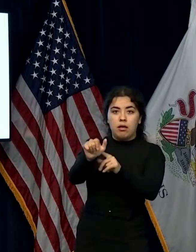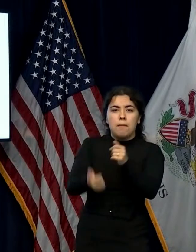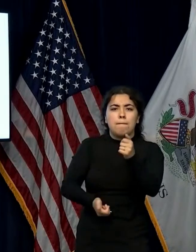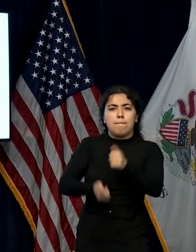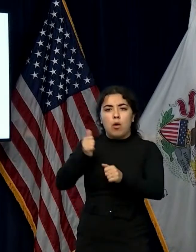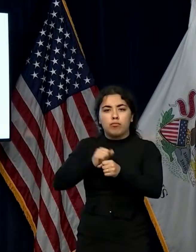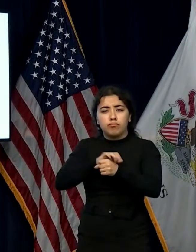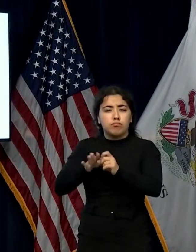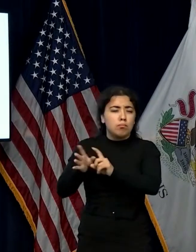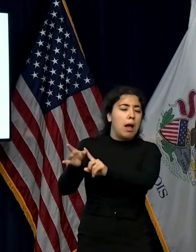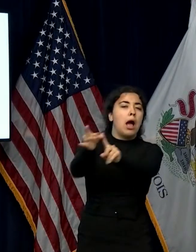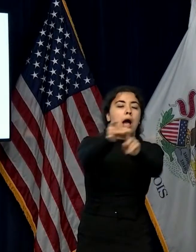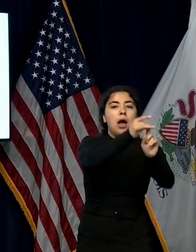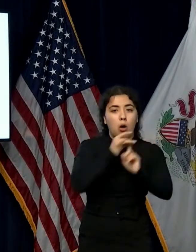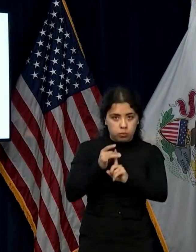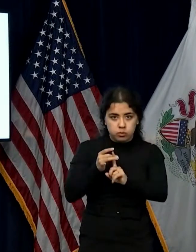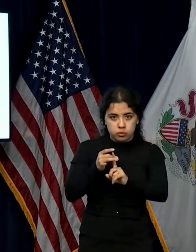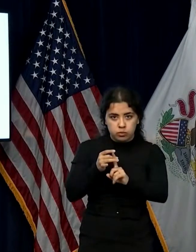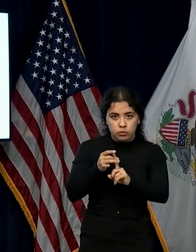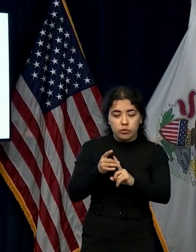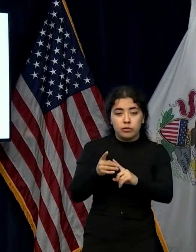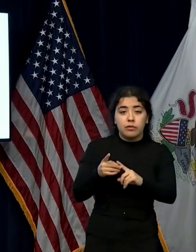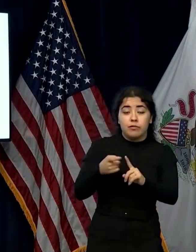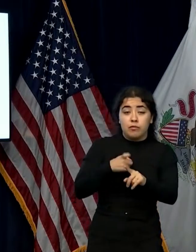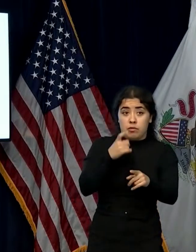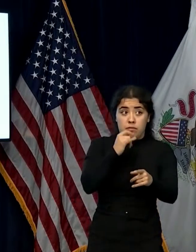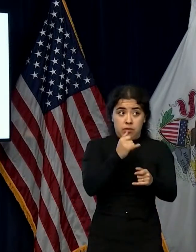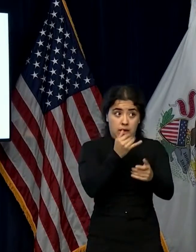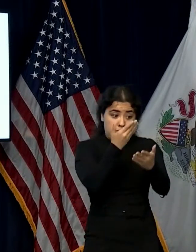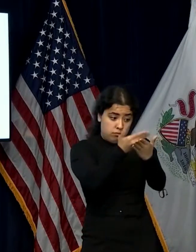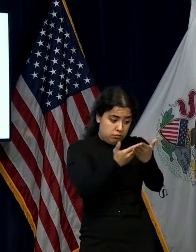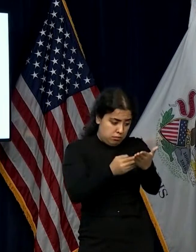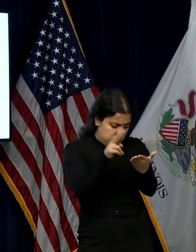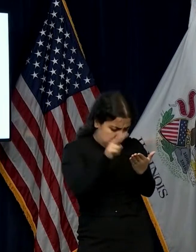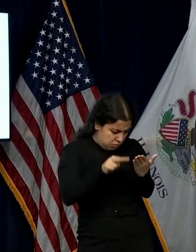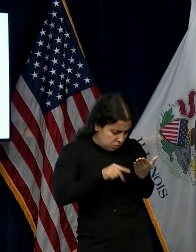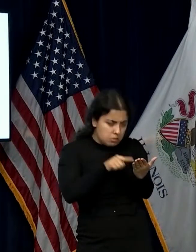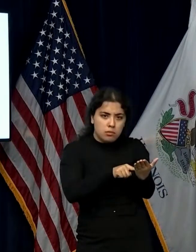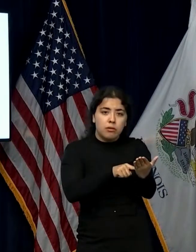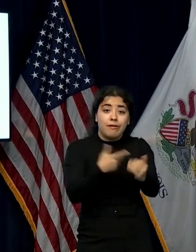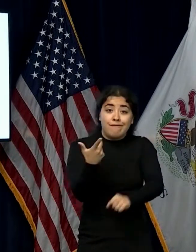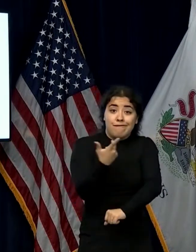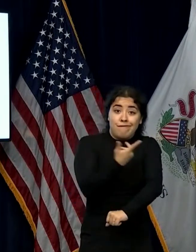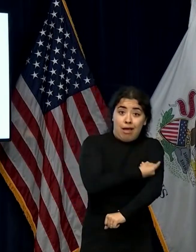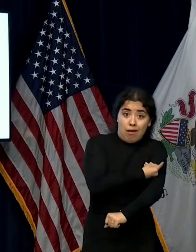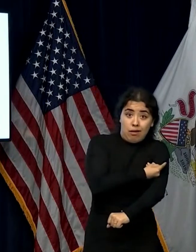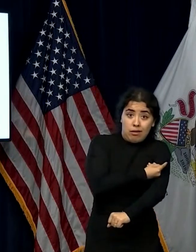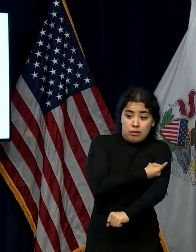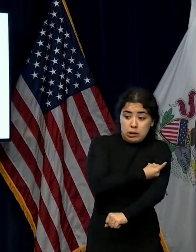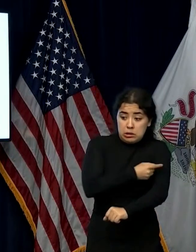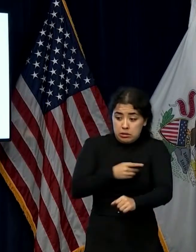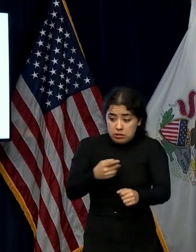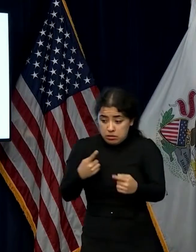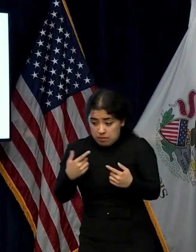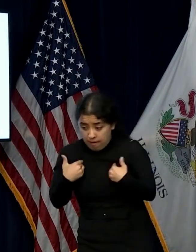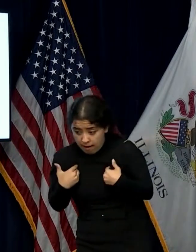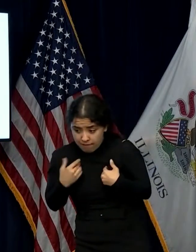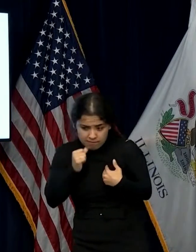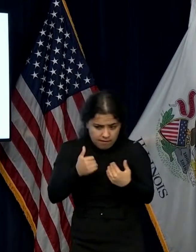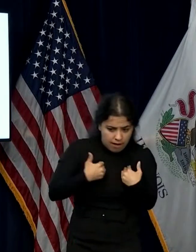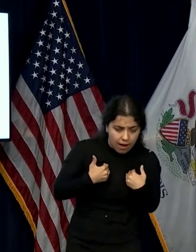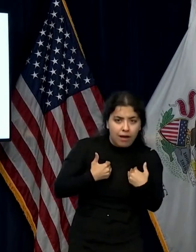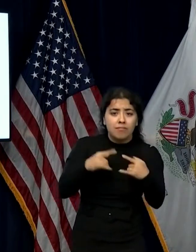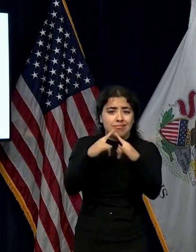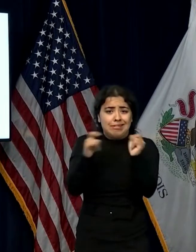strain. From the information gathered, vaccination status was not checked at many of these youth